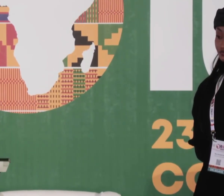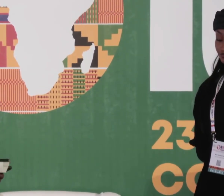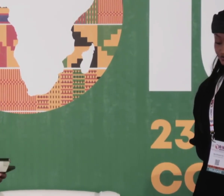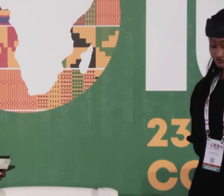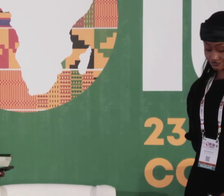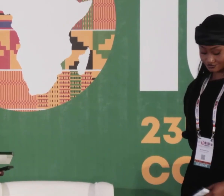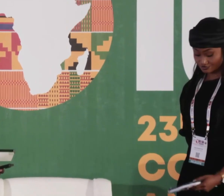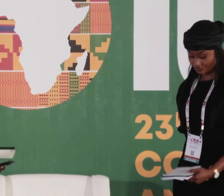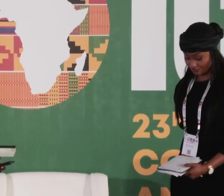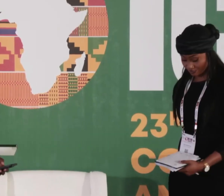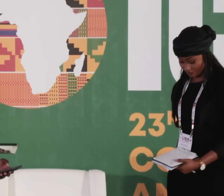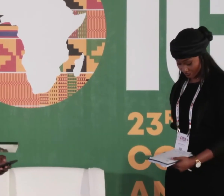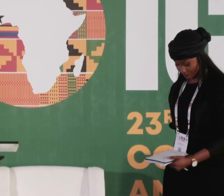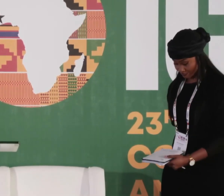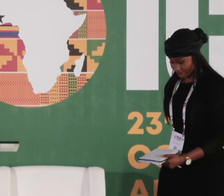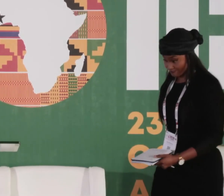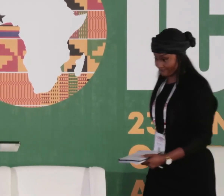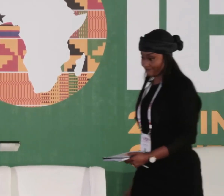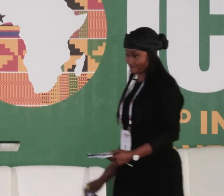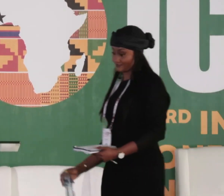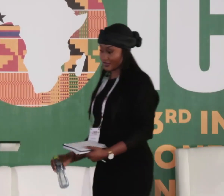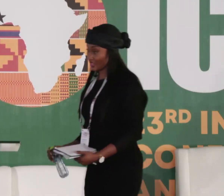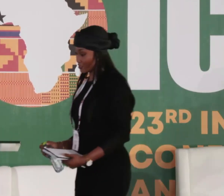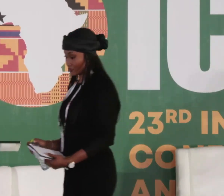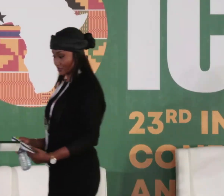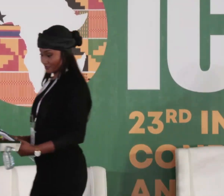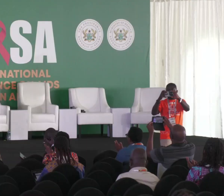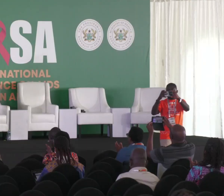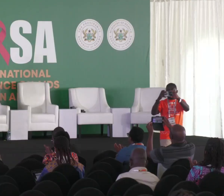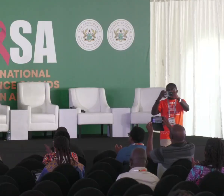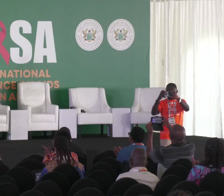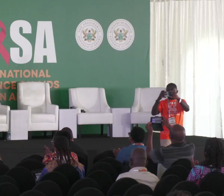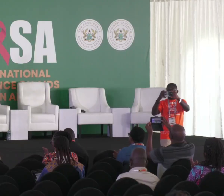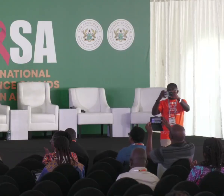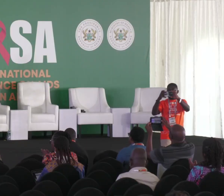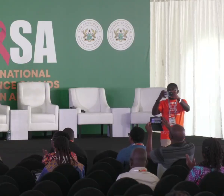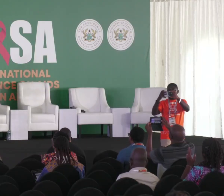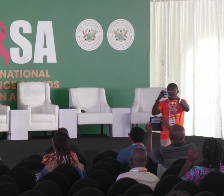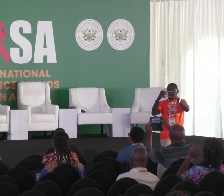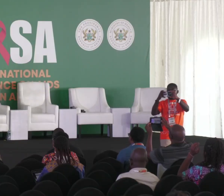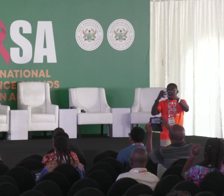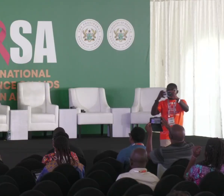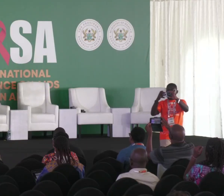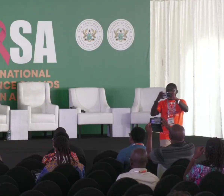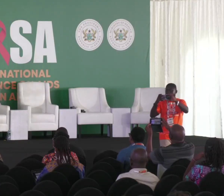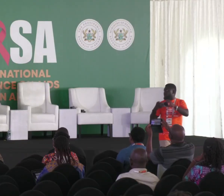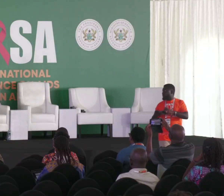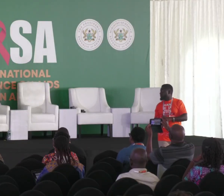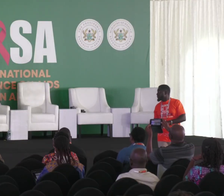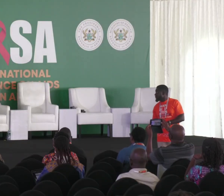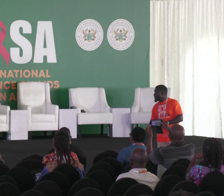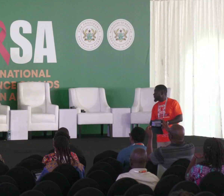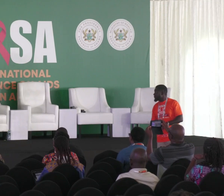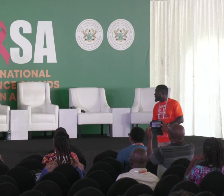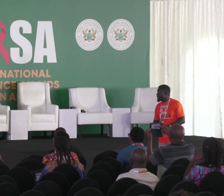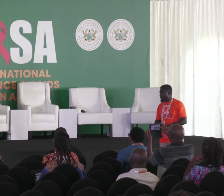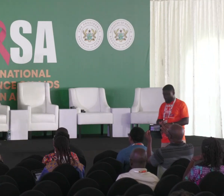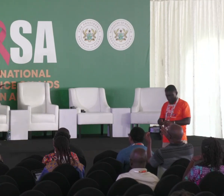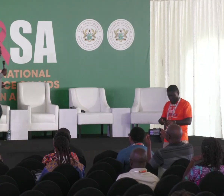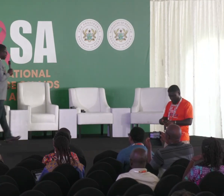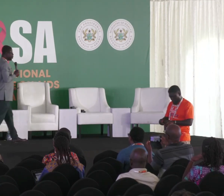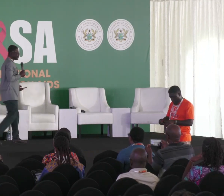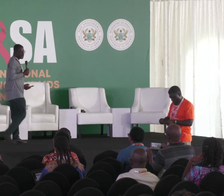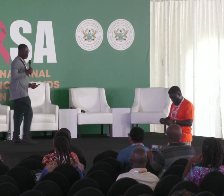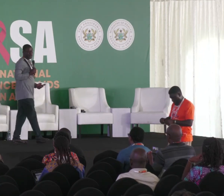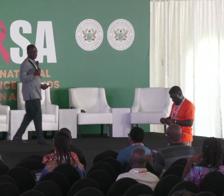to our first speaker? Thank you. Thank you, sir. You have 10 minutes to do the presentation.